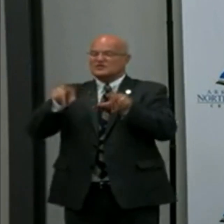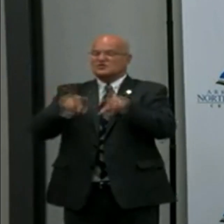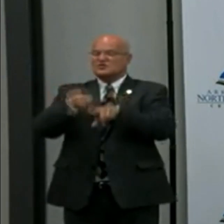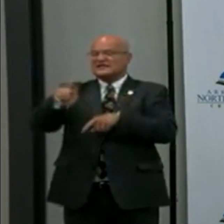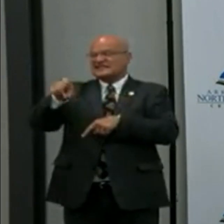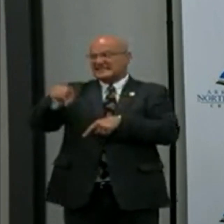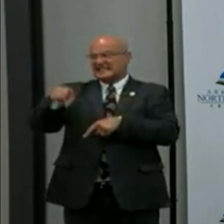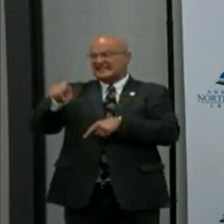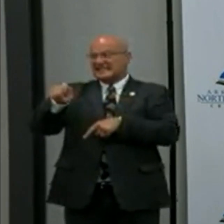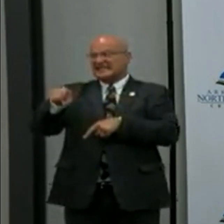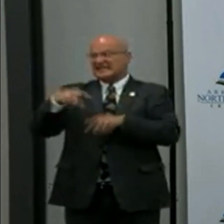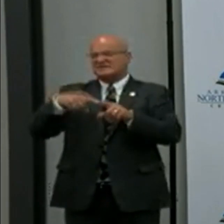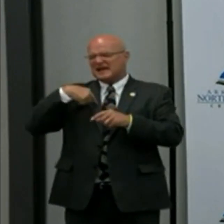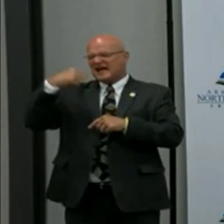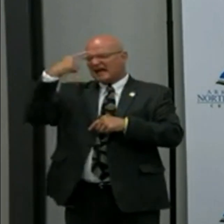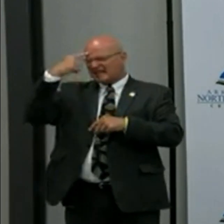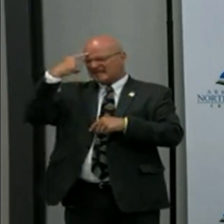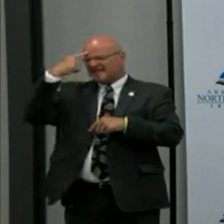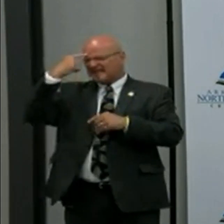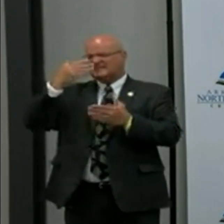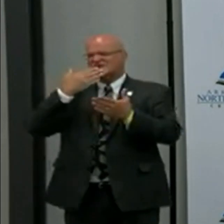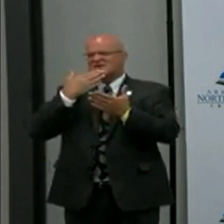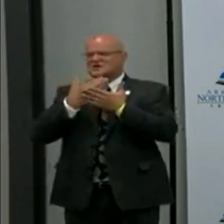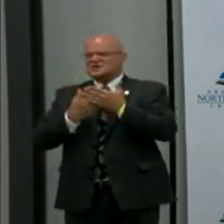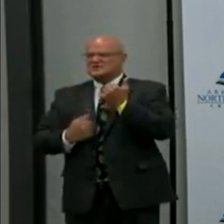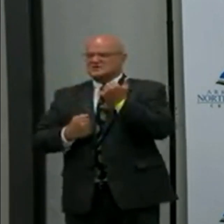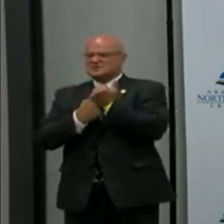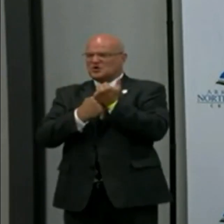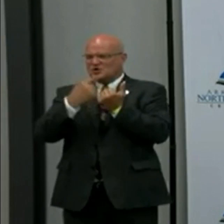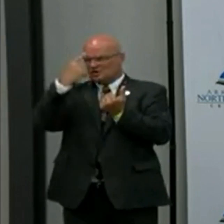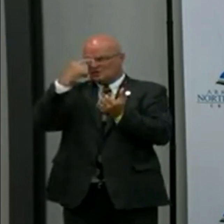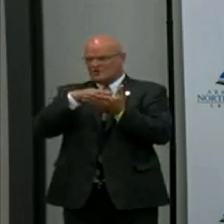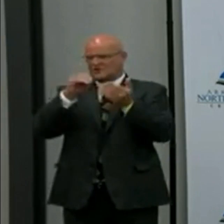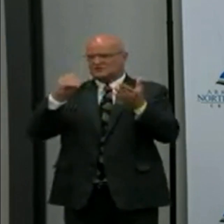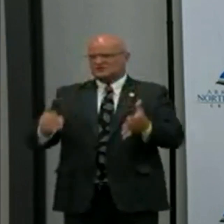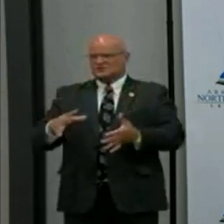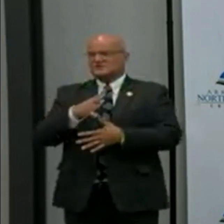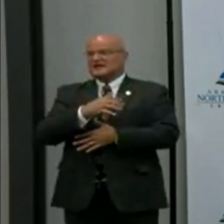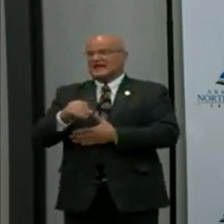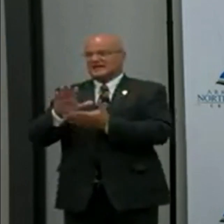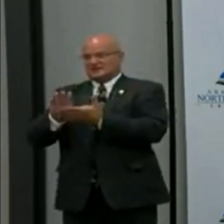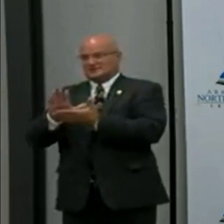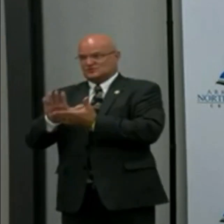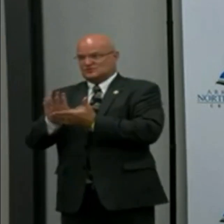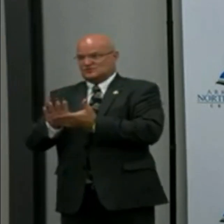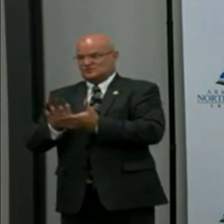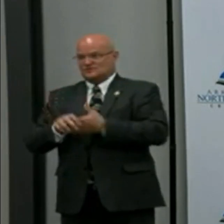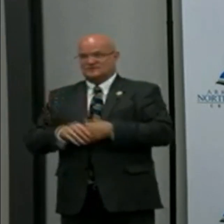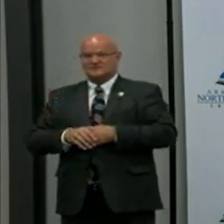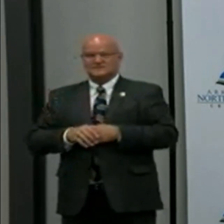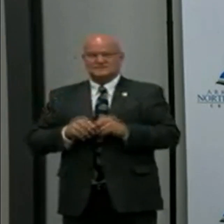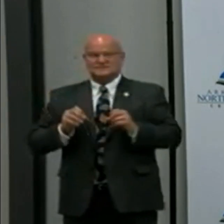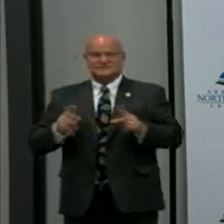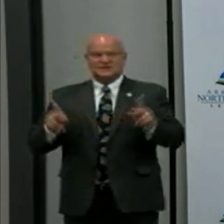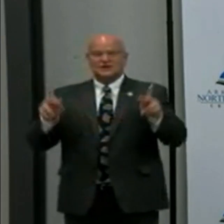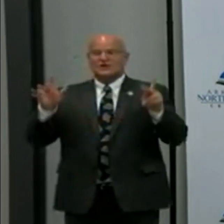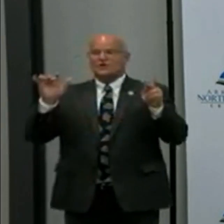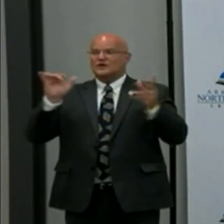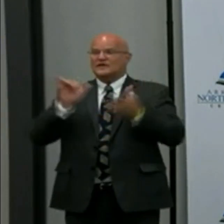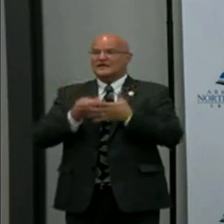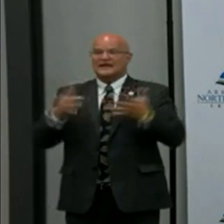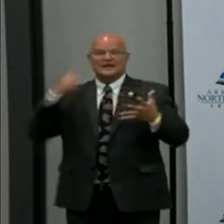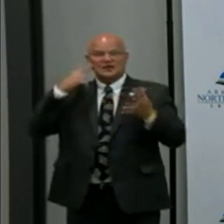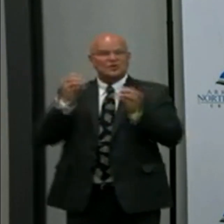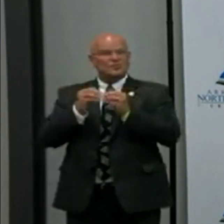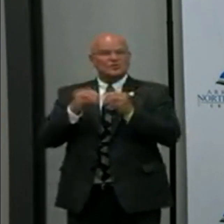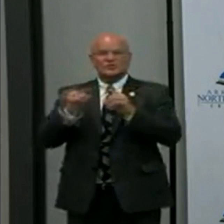that, but I think that will be a good boost to our students and our schools. Thank you. All right. With that, hearing